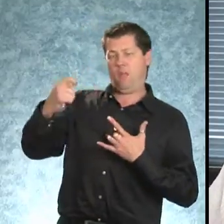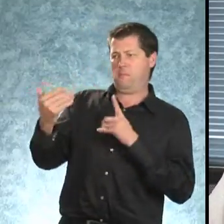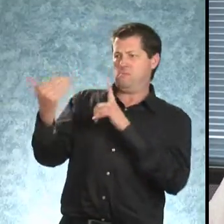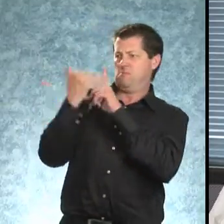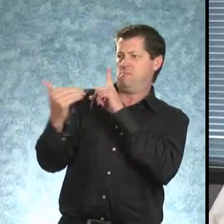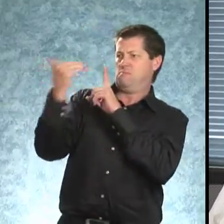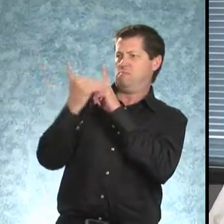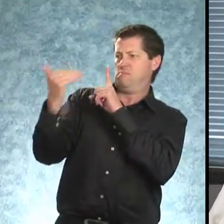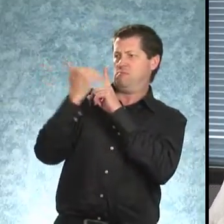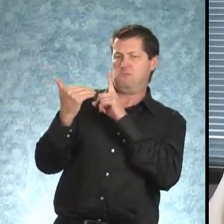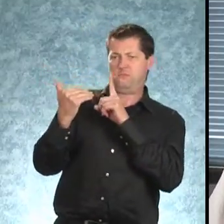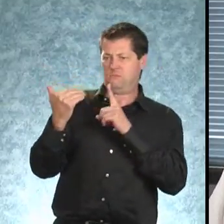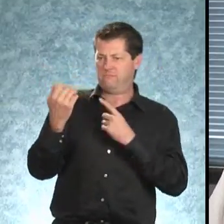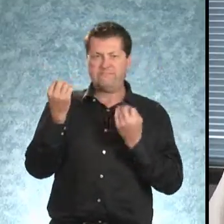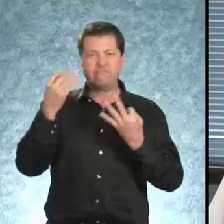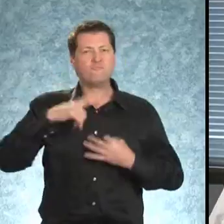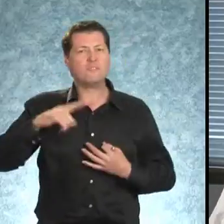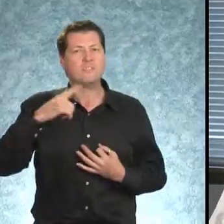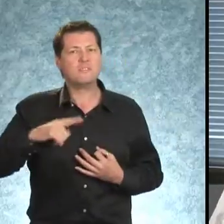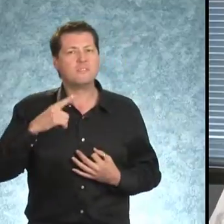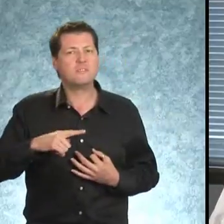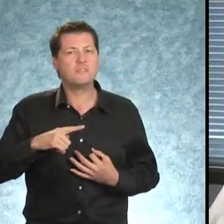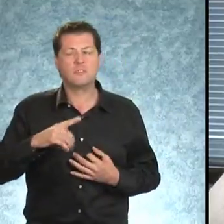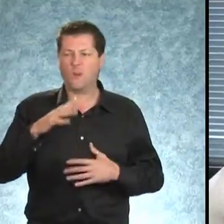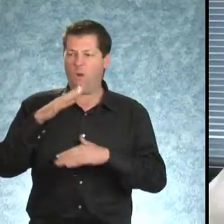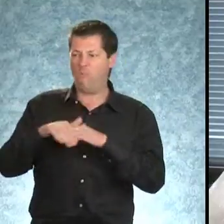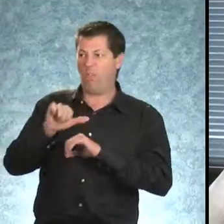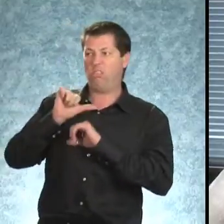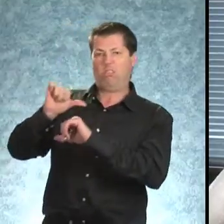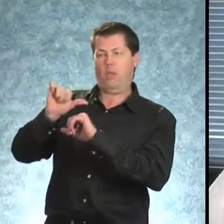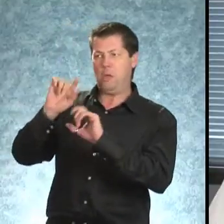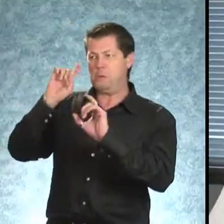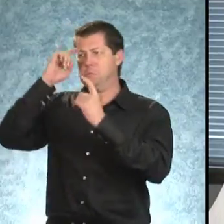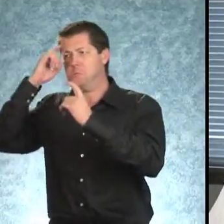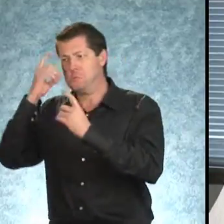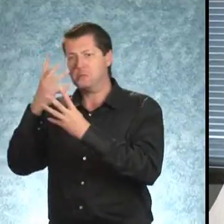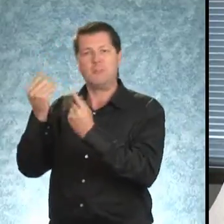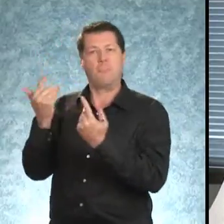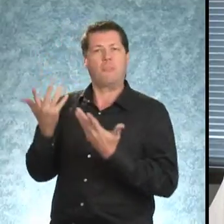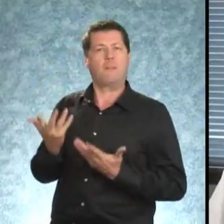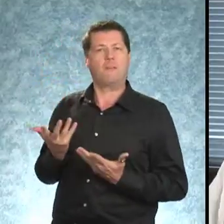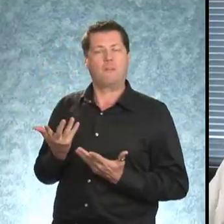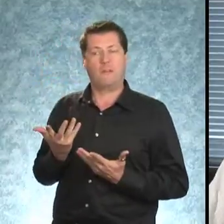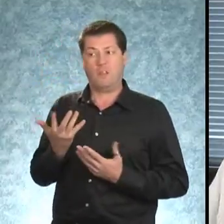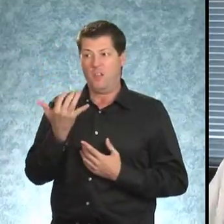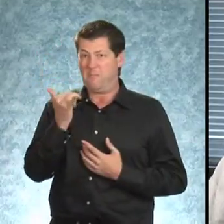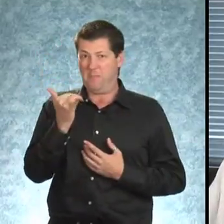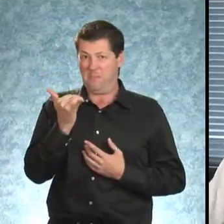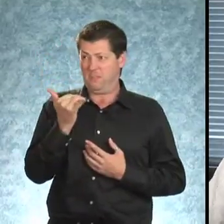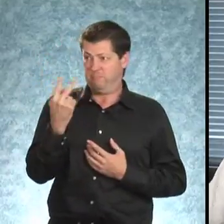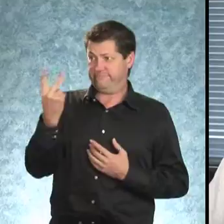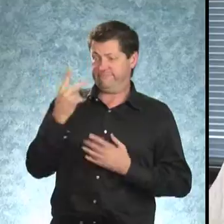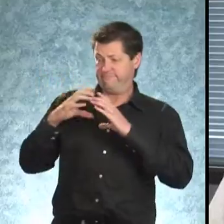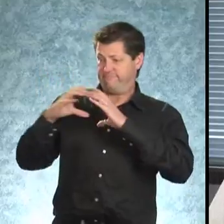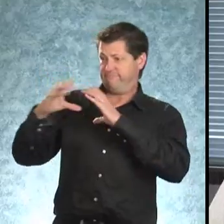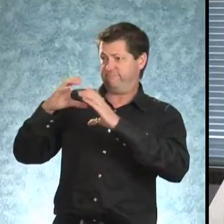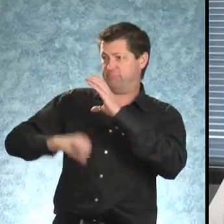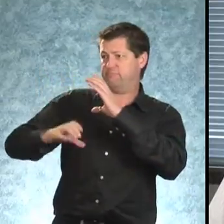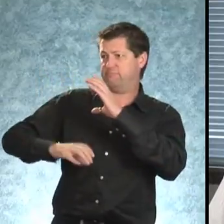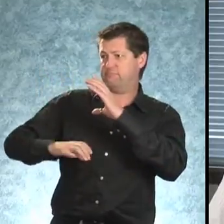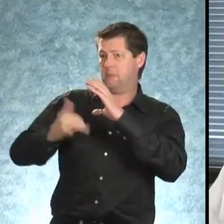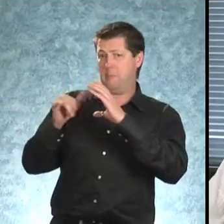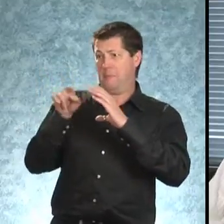approaching you without cause in regards to what they believe to be an issue of concern, it might be just a communication breakdown